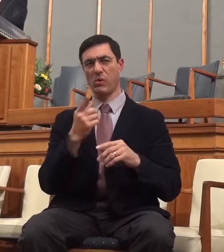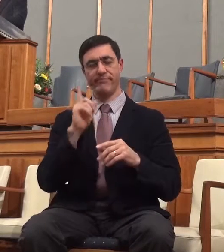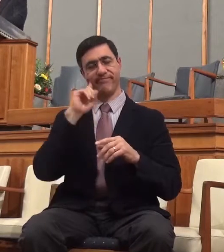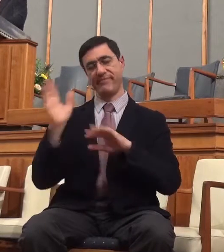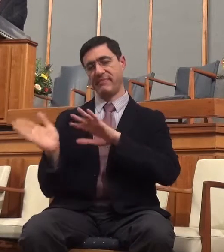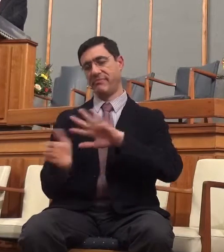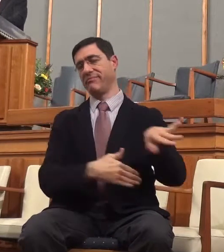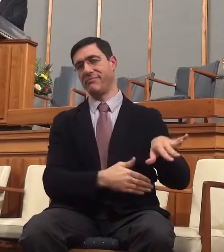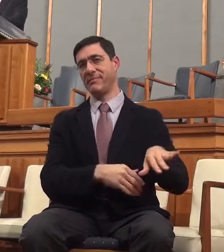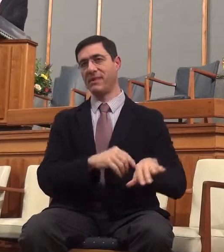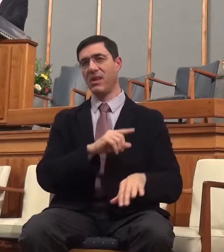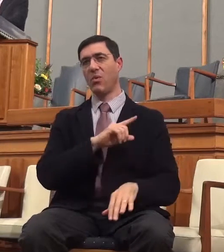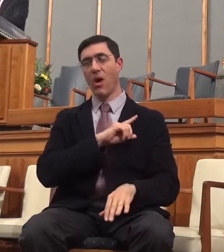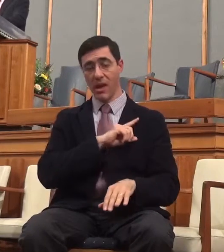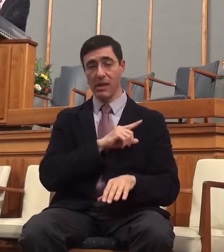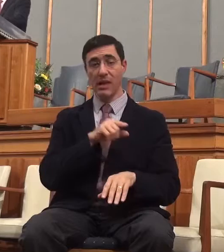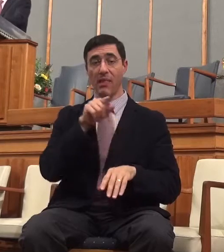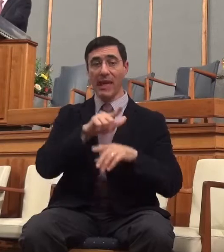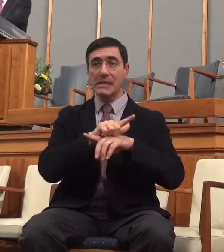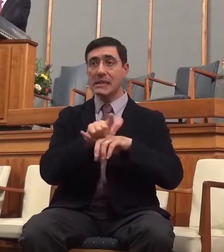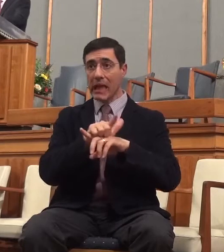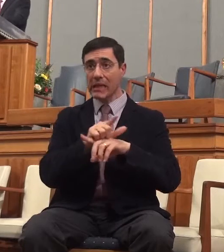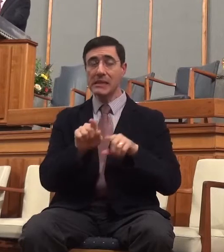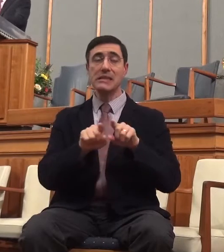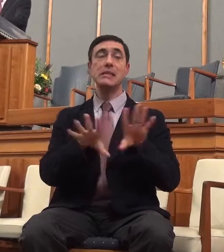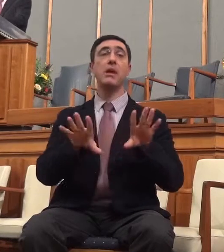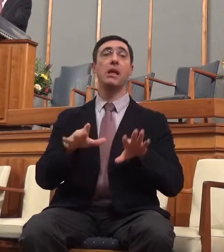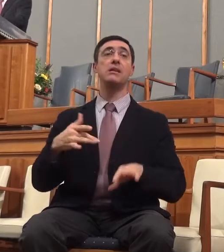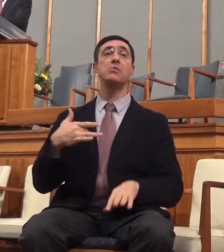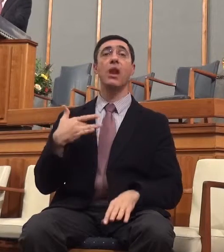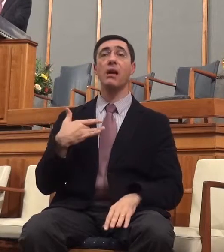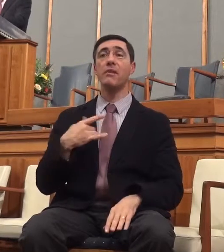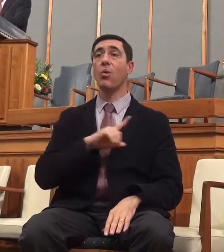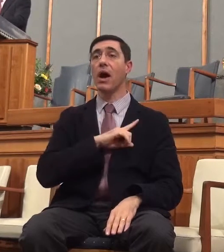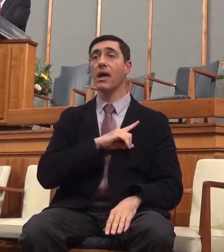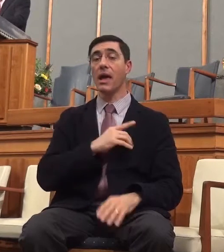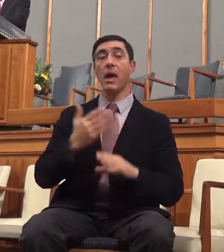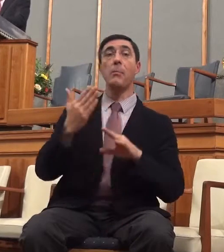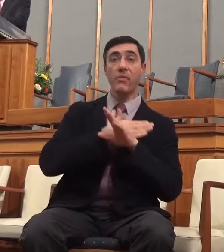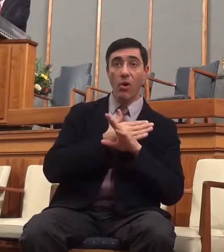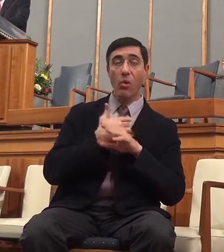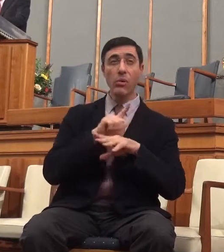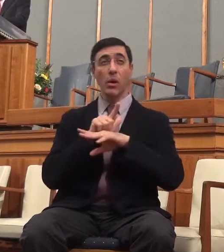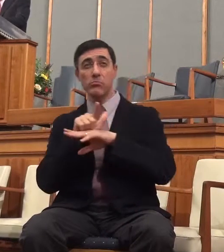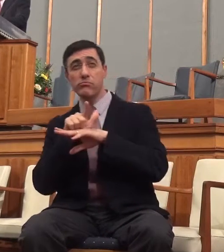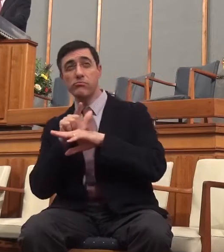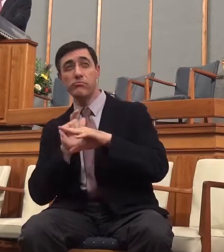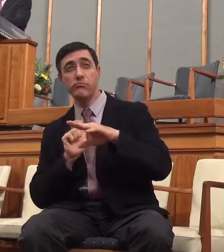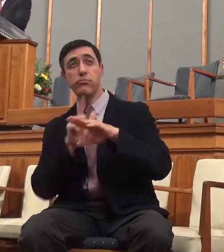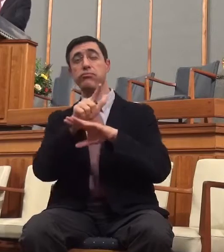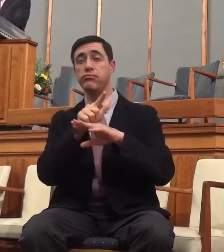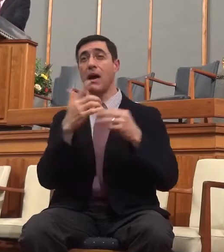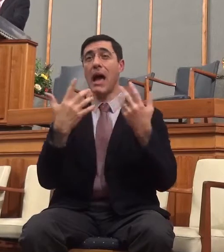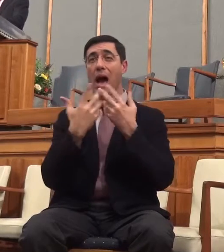that's an illustration of life to me. If it has to be done by sight, from the day you're born to the day you